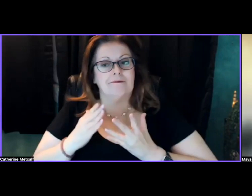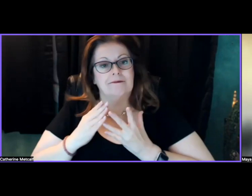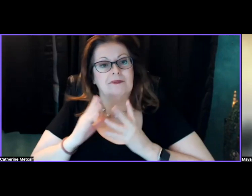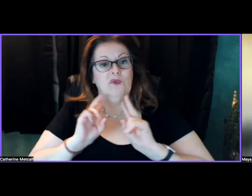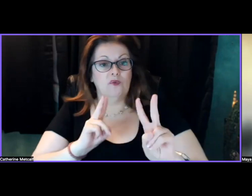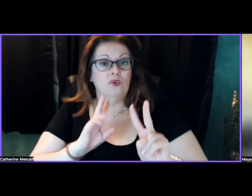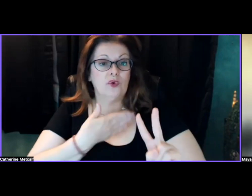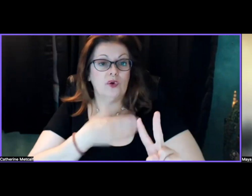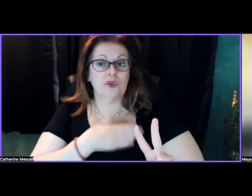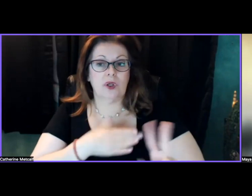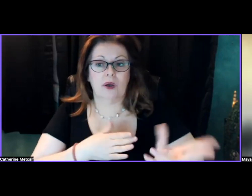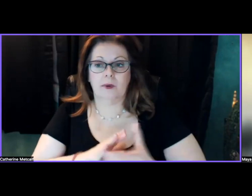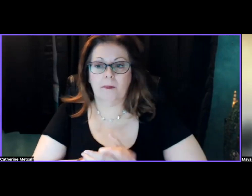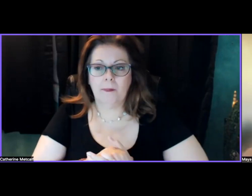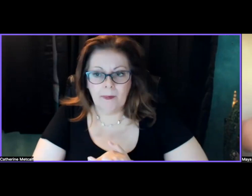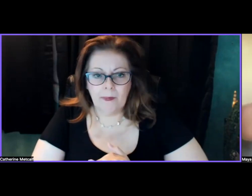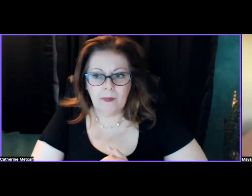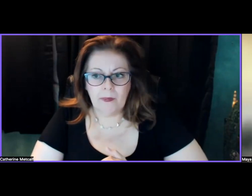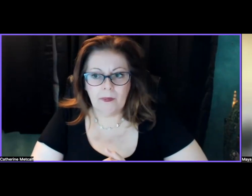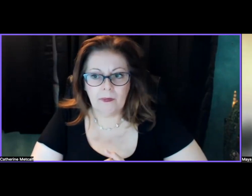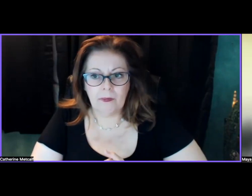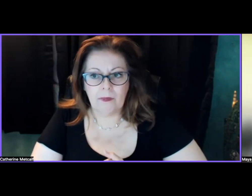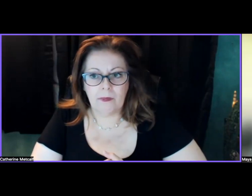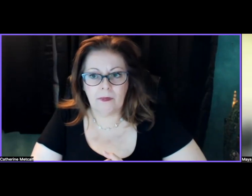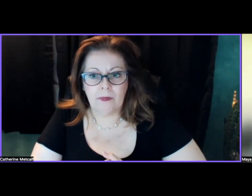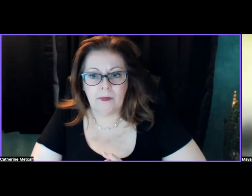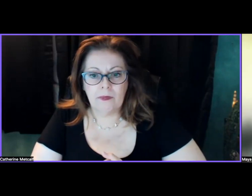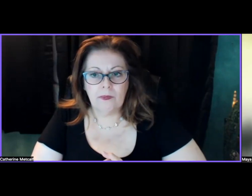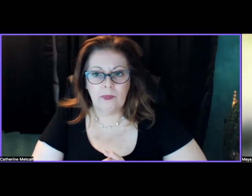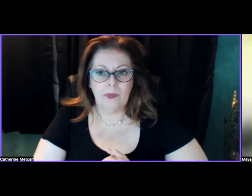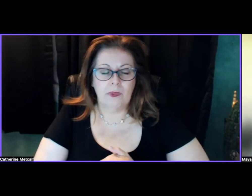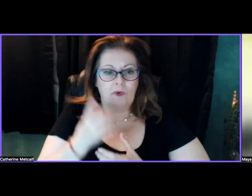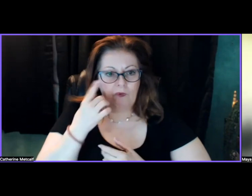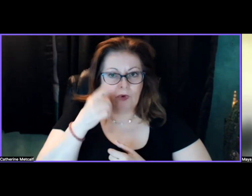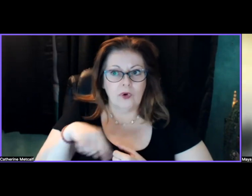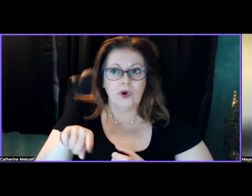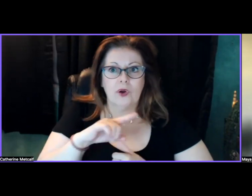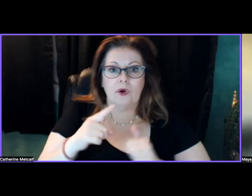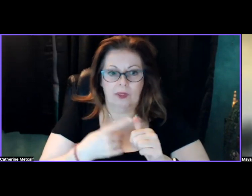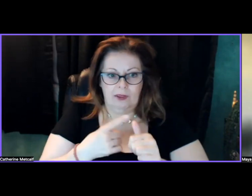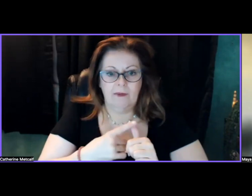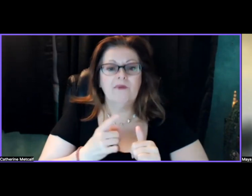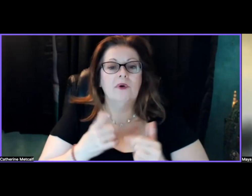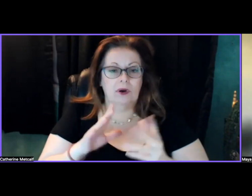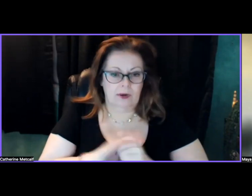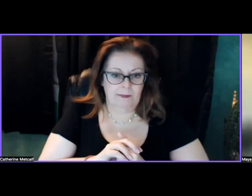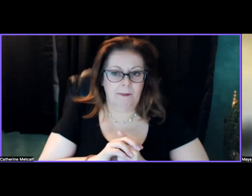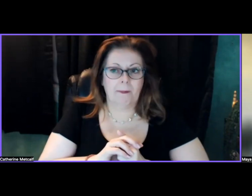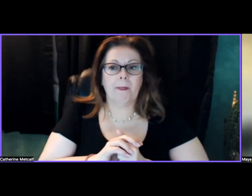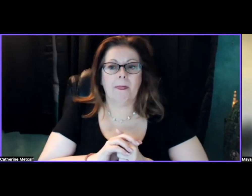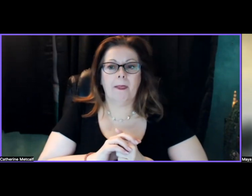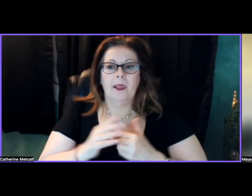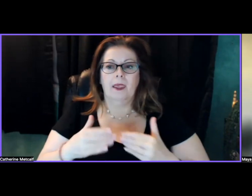it. So that's our first poem for you all. I'm also really glad that we have like a set list